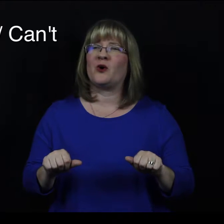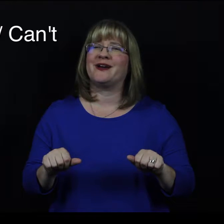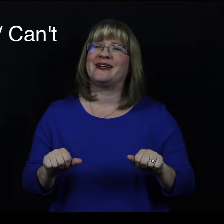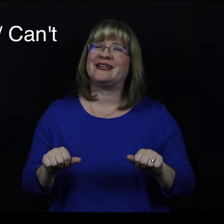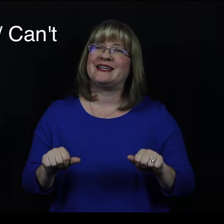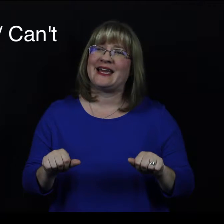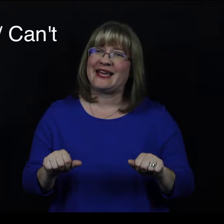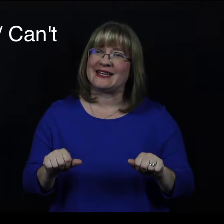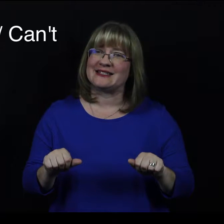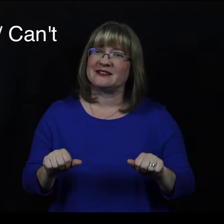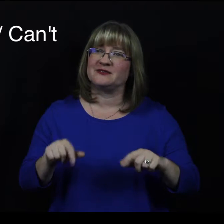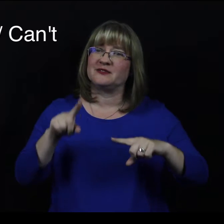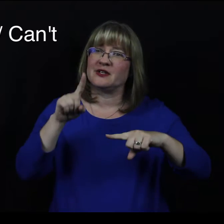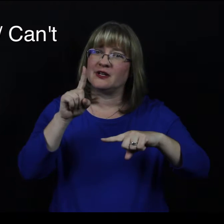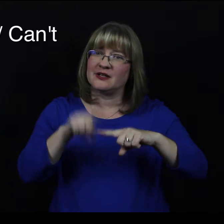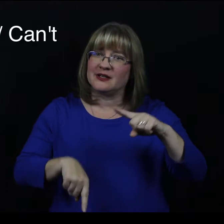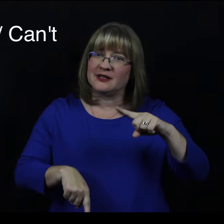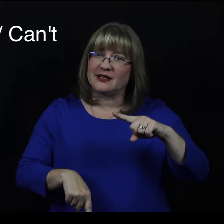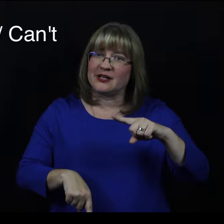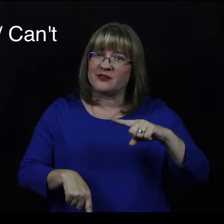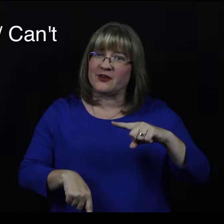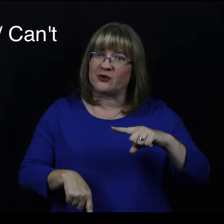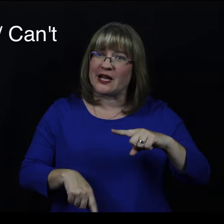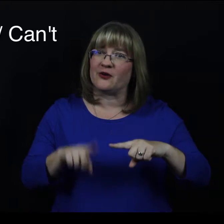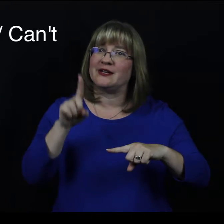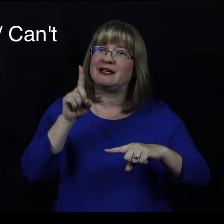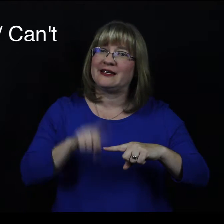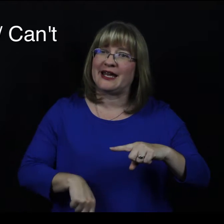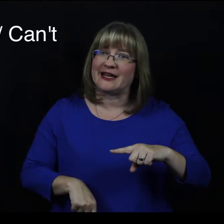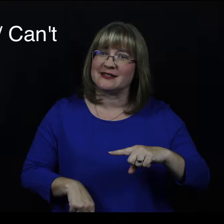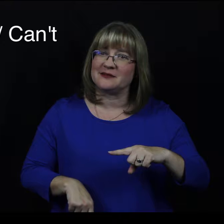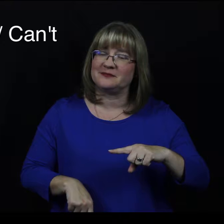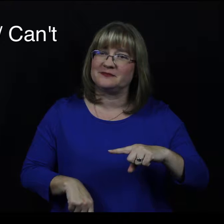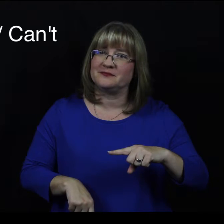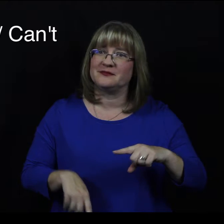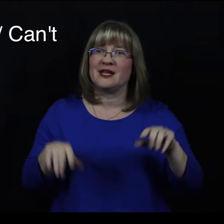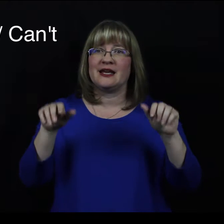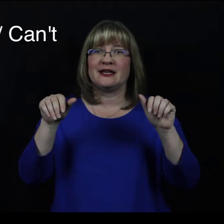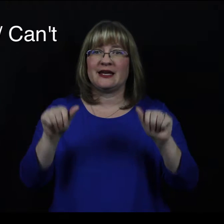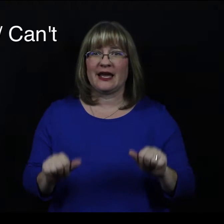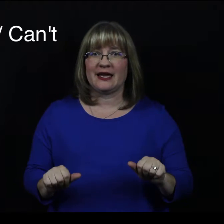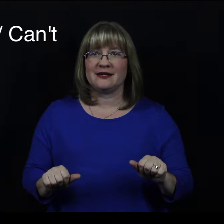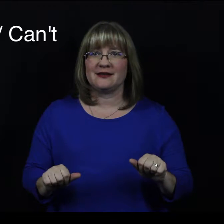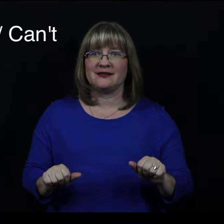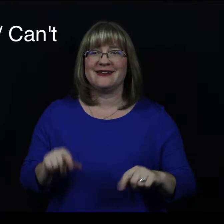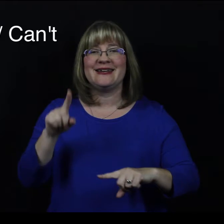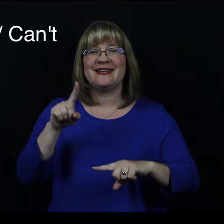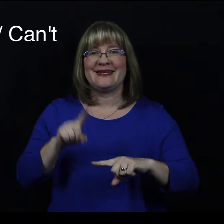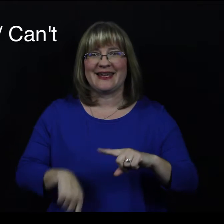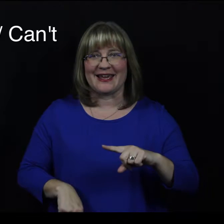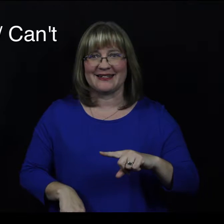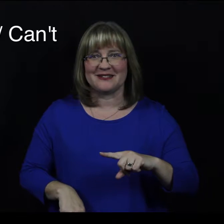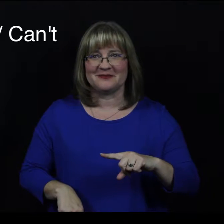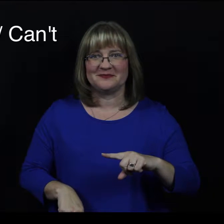or can't. Hit the finger down. Can't. Can, can't.